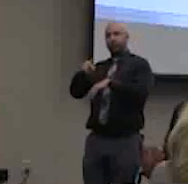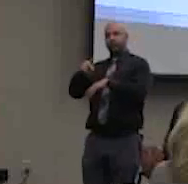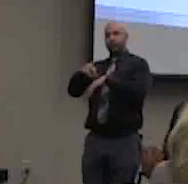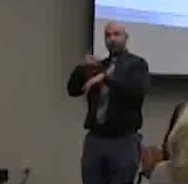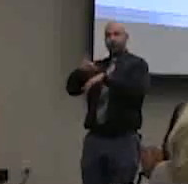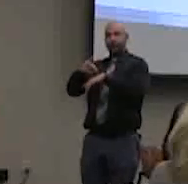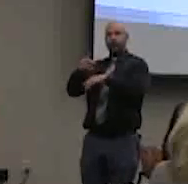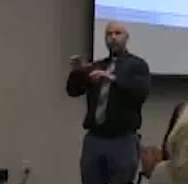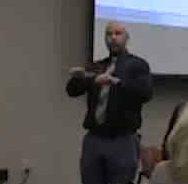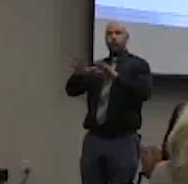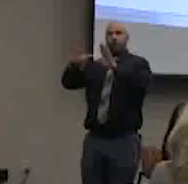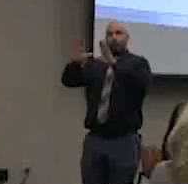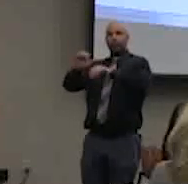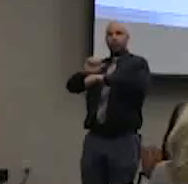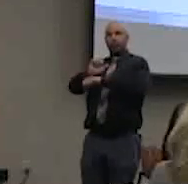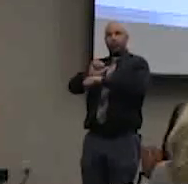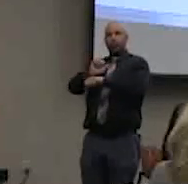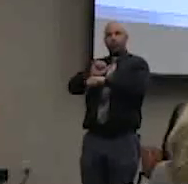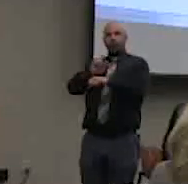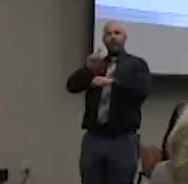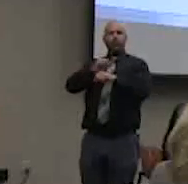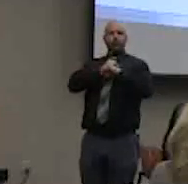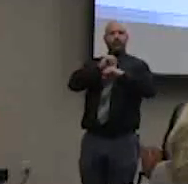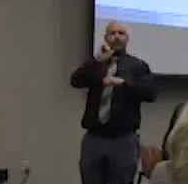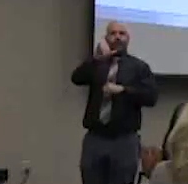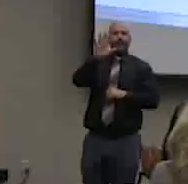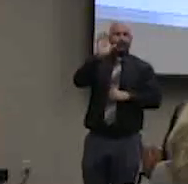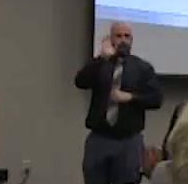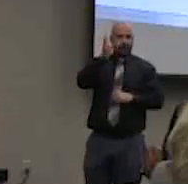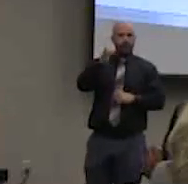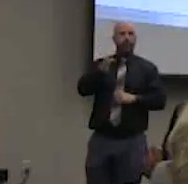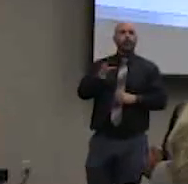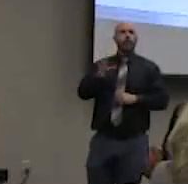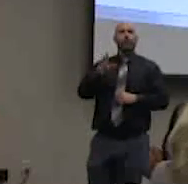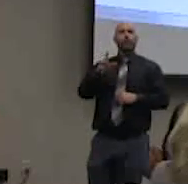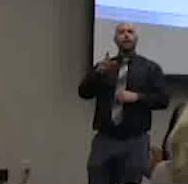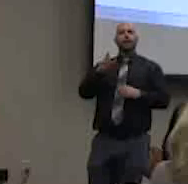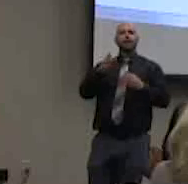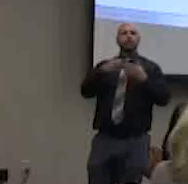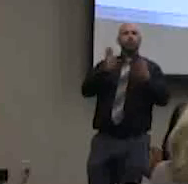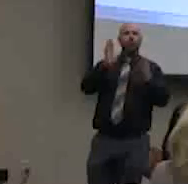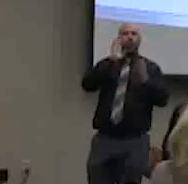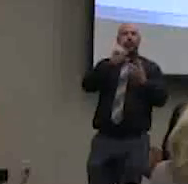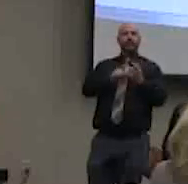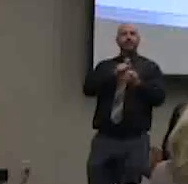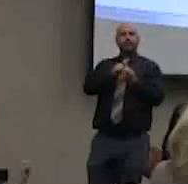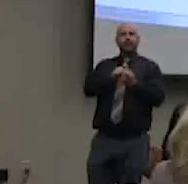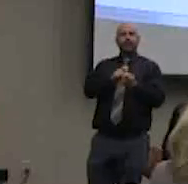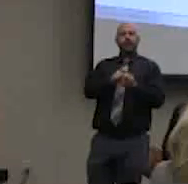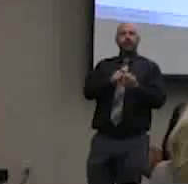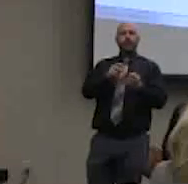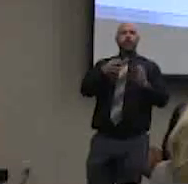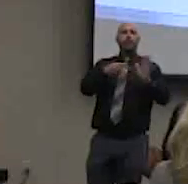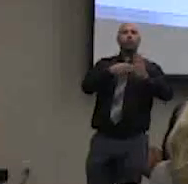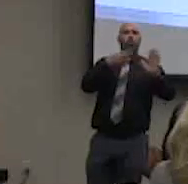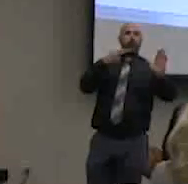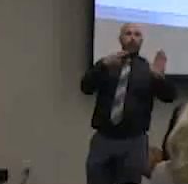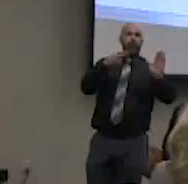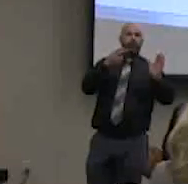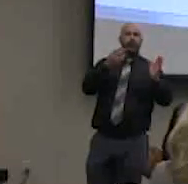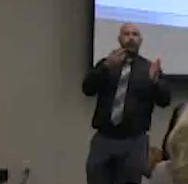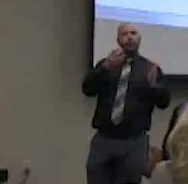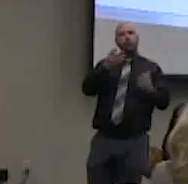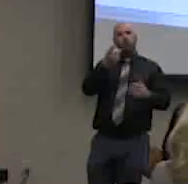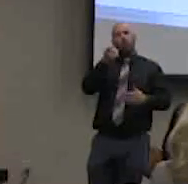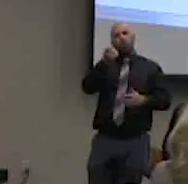but in general, it will be specific, and I hope, you know, their branding and look and feel looks a little bit different, and the way they approach that will